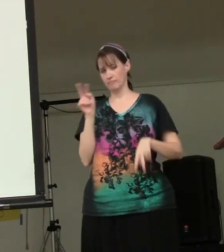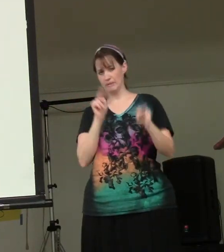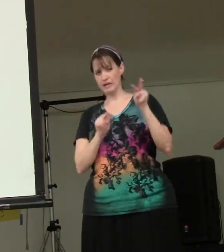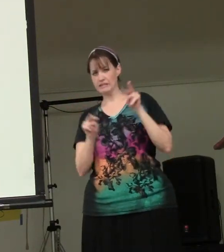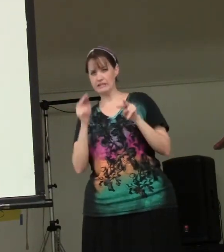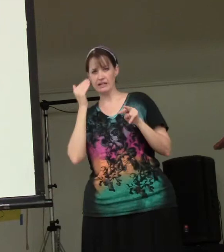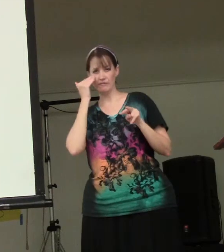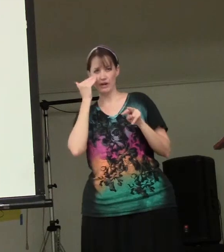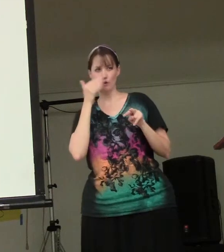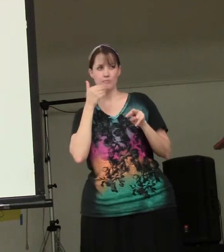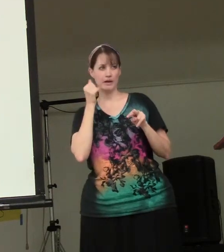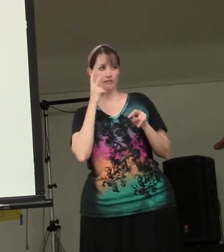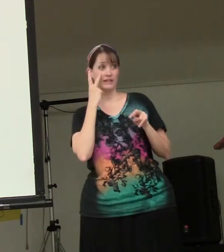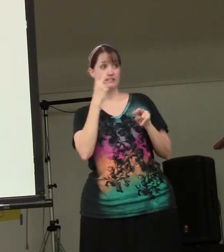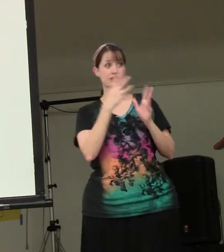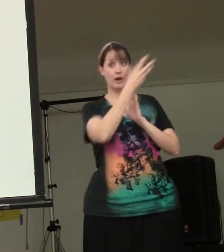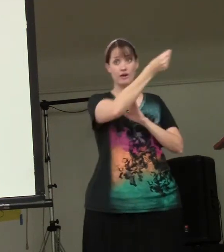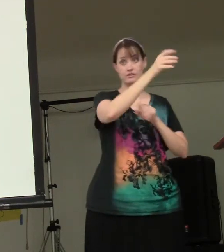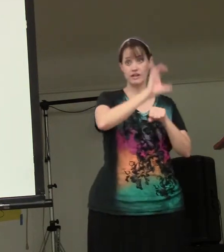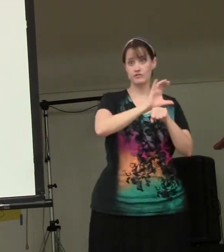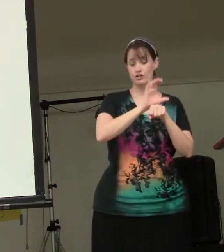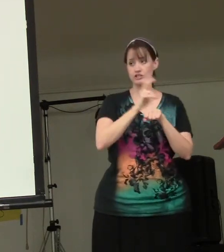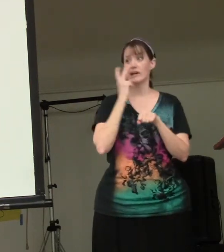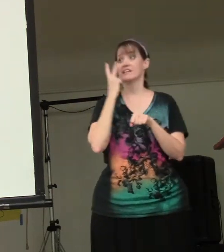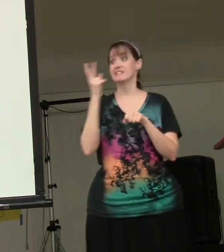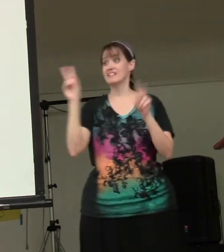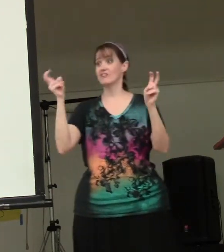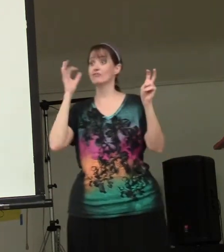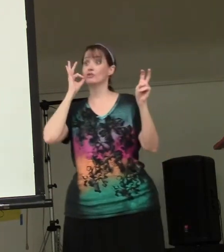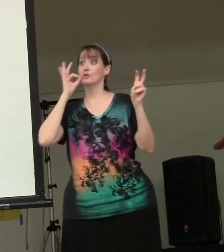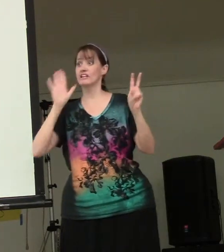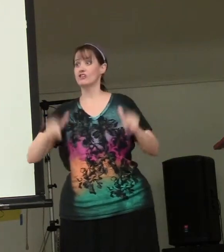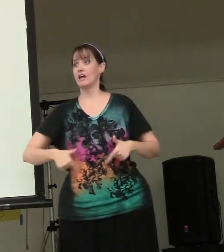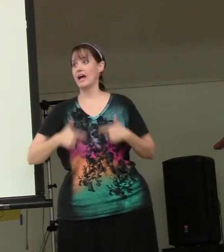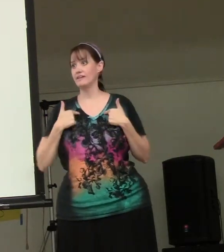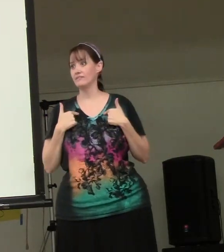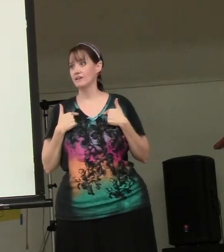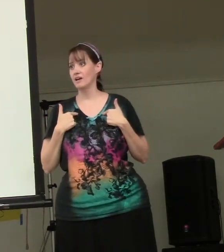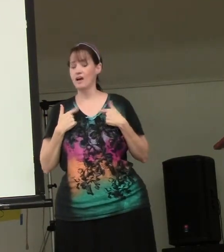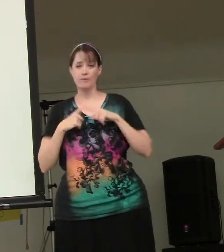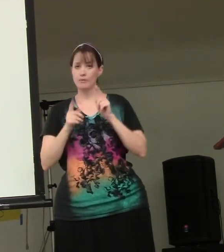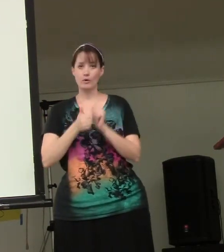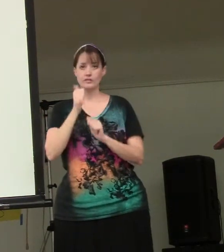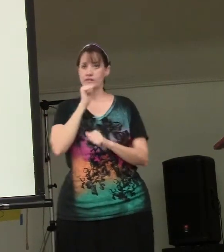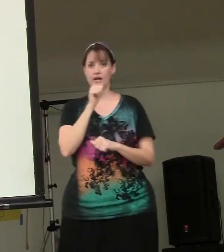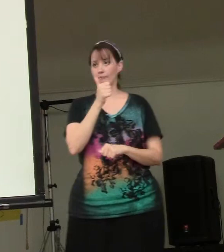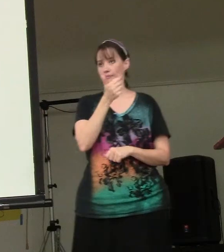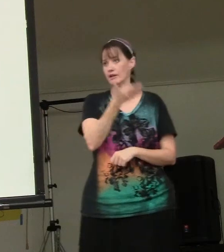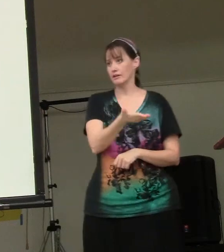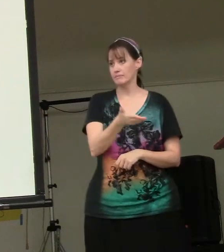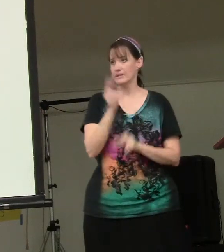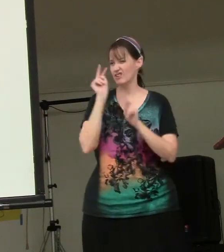Maybe I see it if I know you better, if I see you outside of church and I can see the fruit in your life. But most of the time, I'm not going to be there to